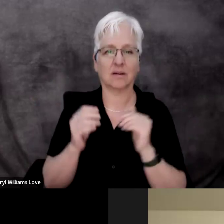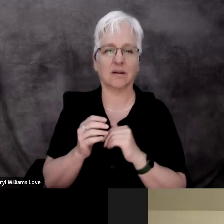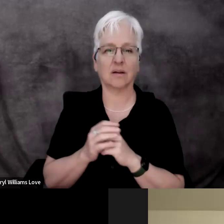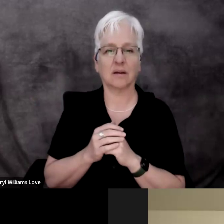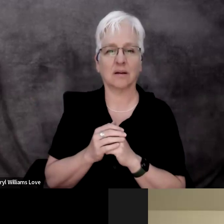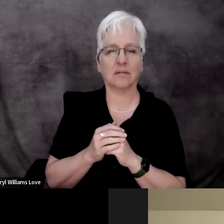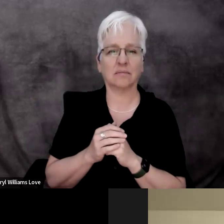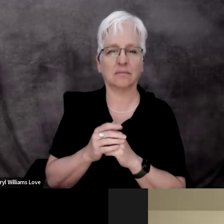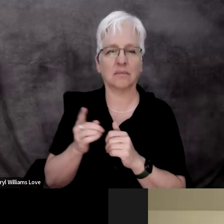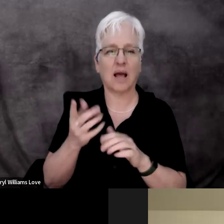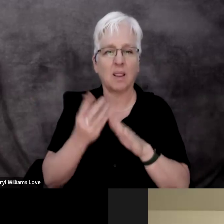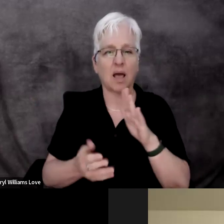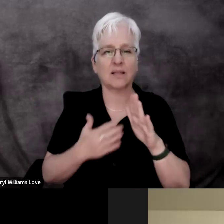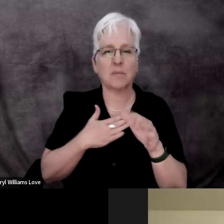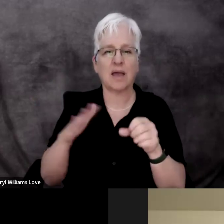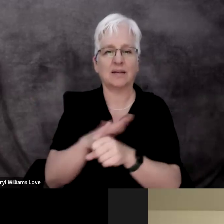indescribably painful.